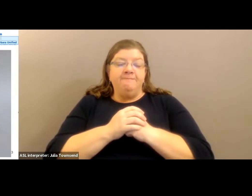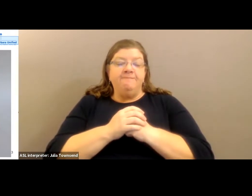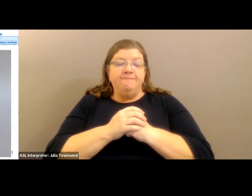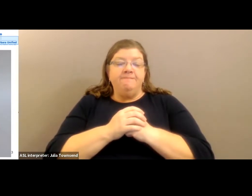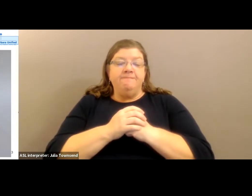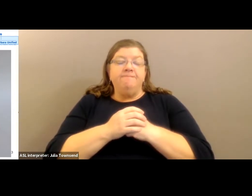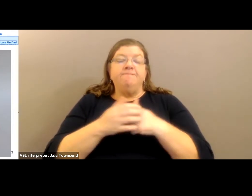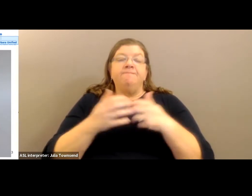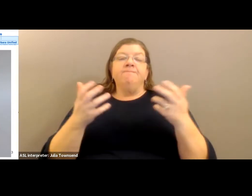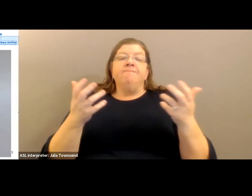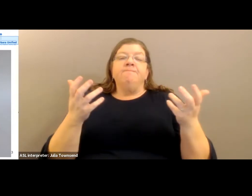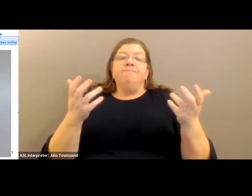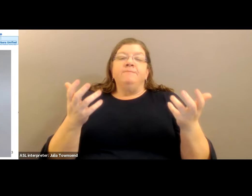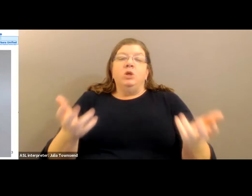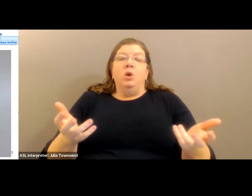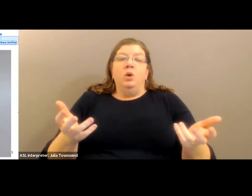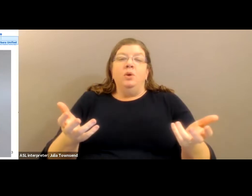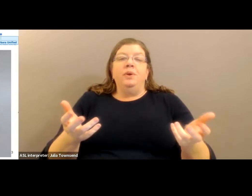So